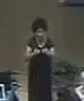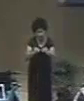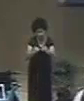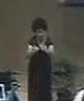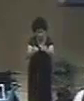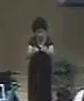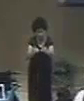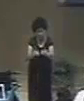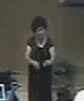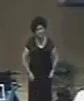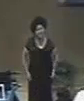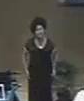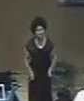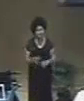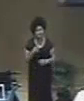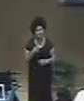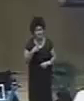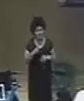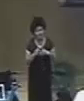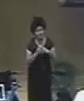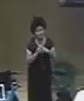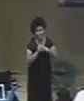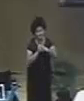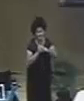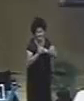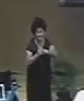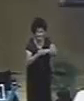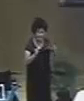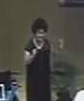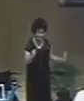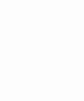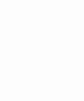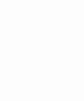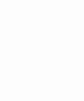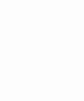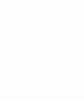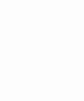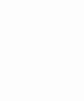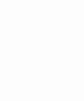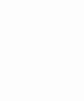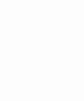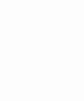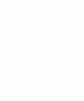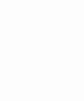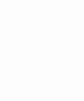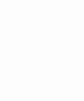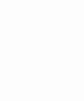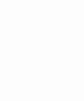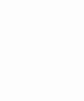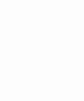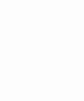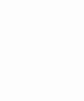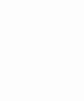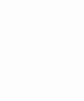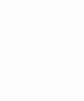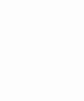take those small steps forward, I'm actually leading. I'm leading others. Come with me as we take this journey